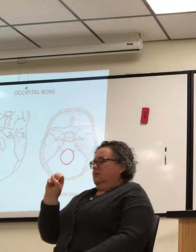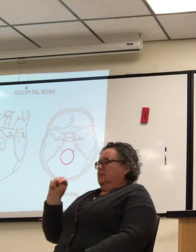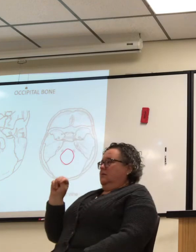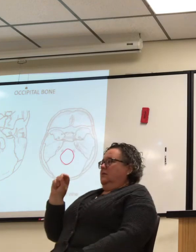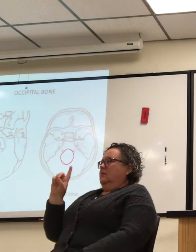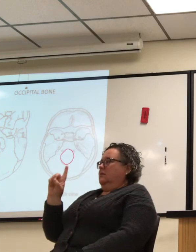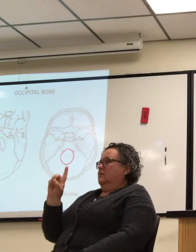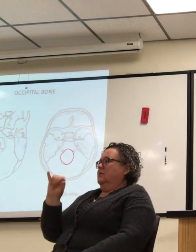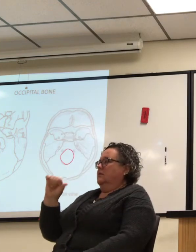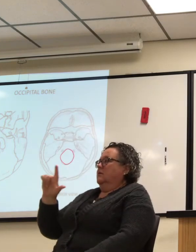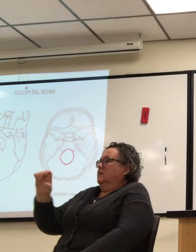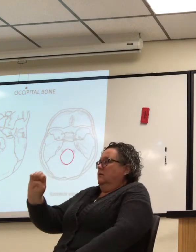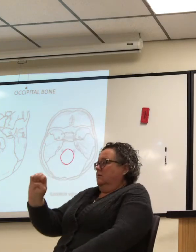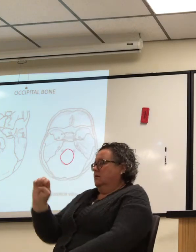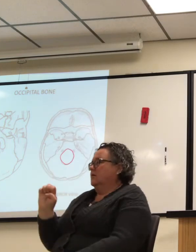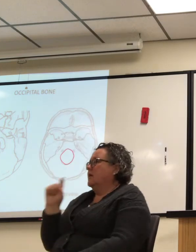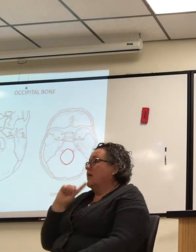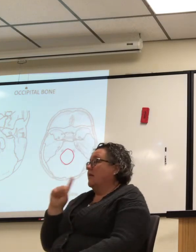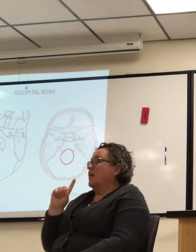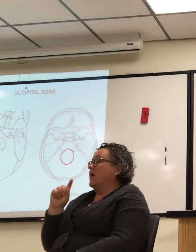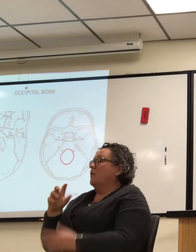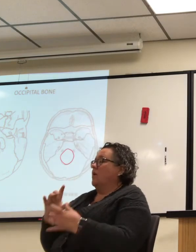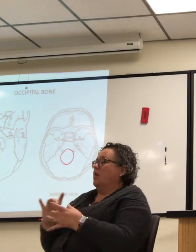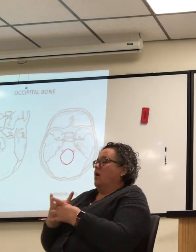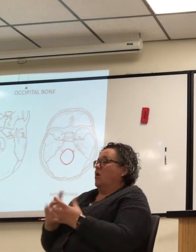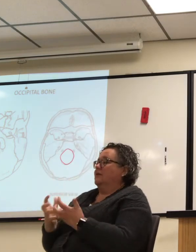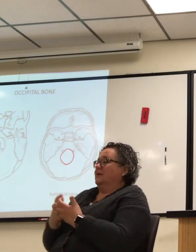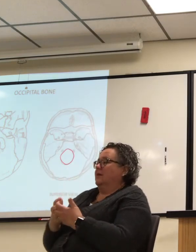They articulate with C1.